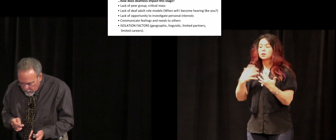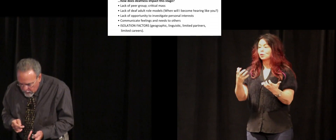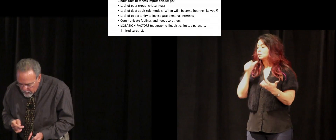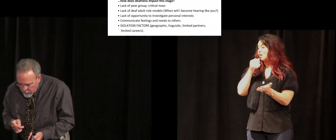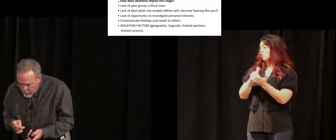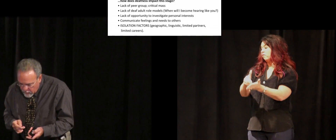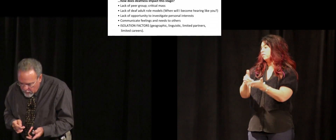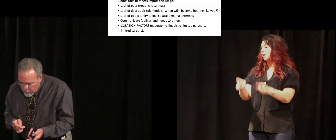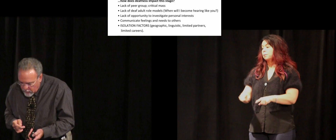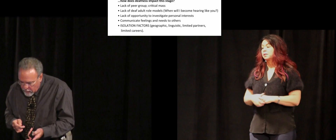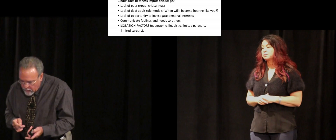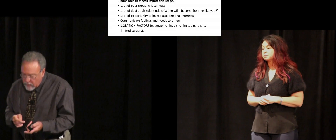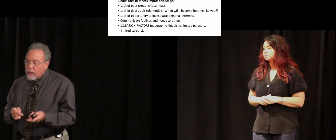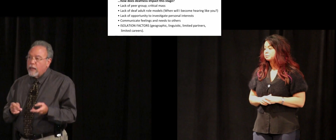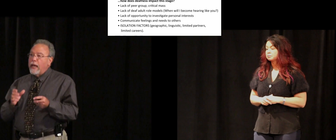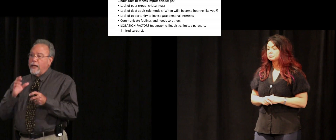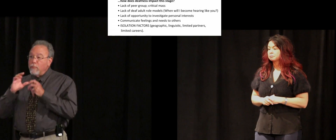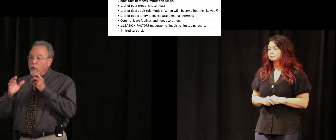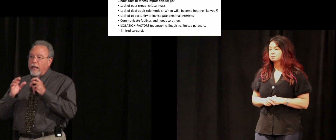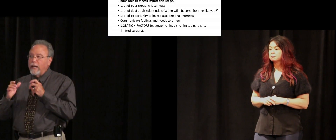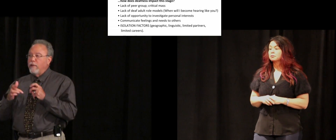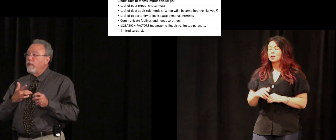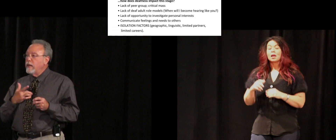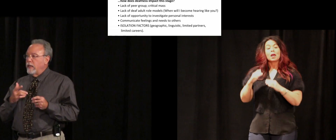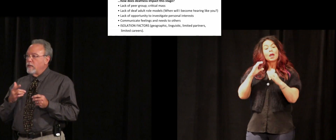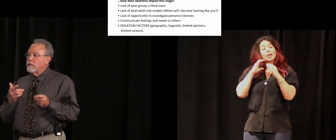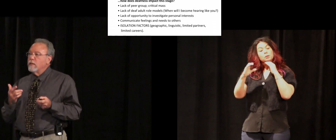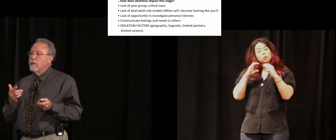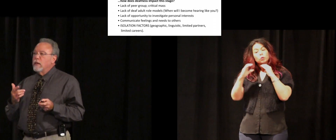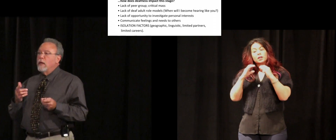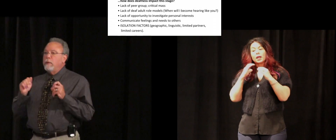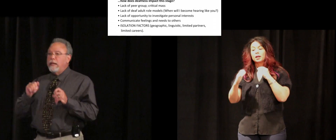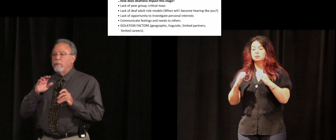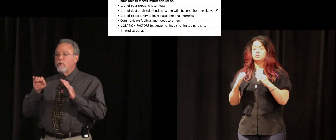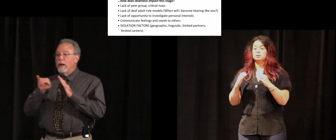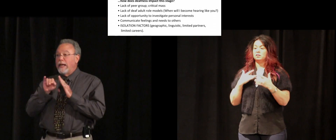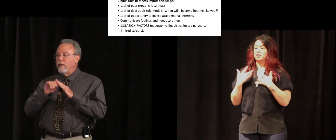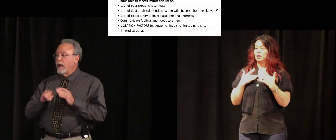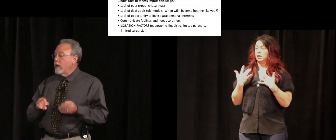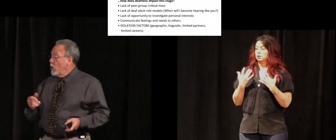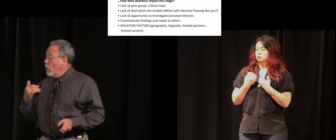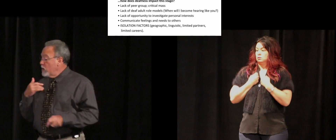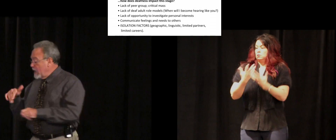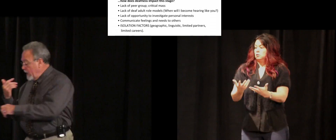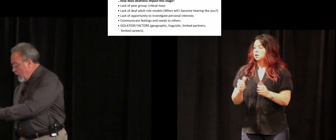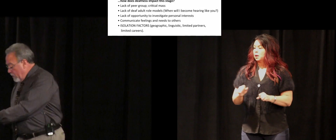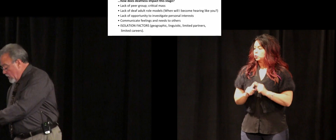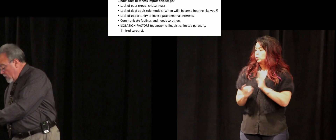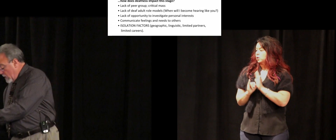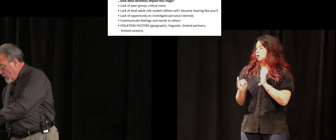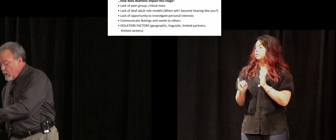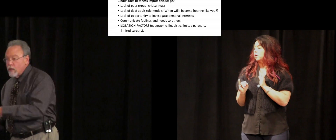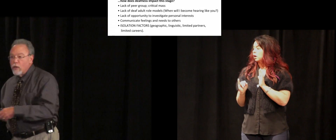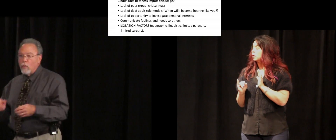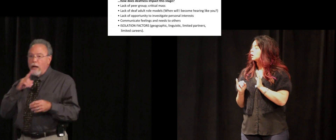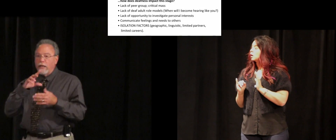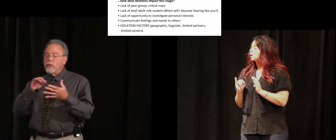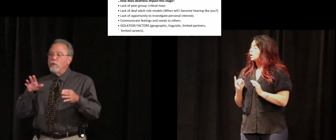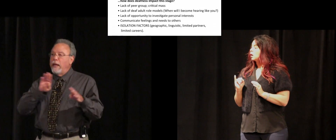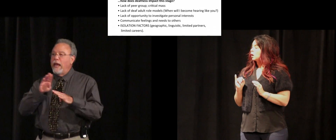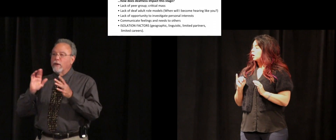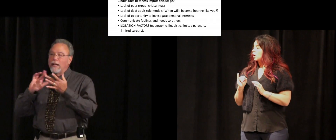emotion or a situation that you are trying to suppress. You know, all of us, I